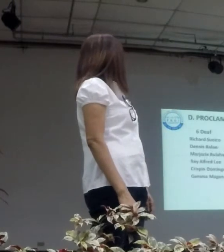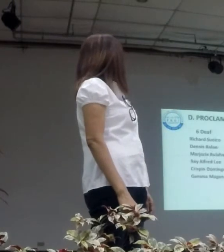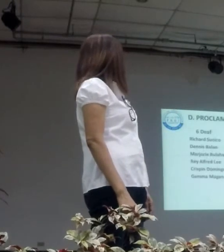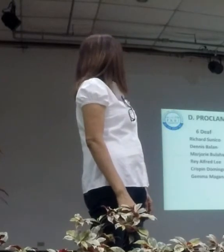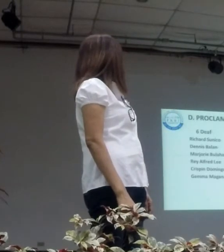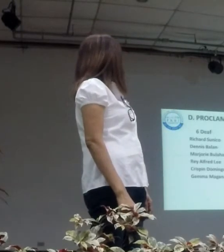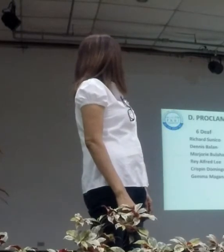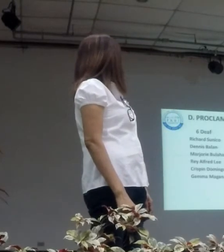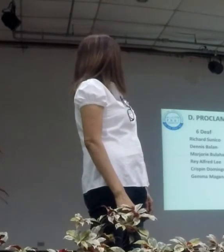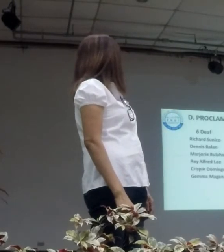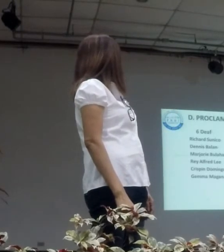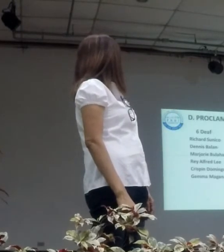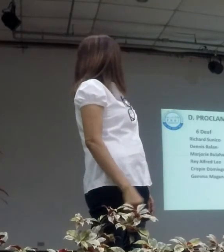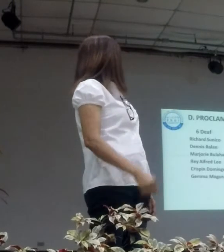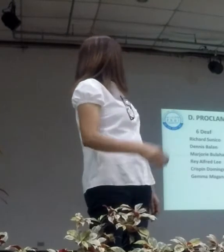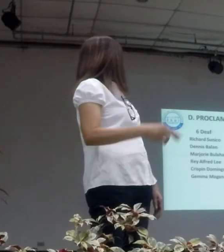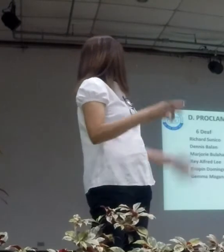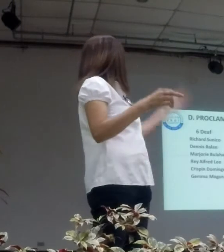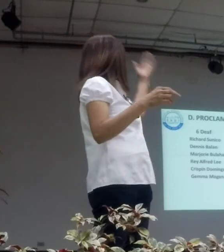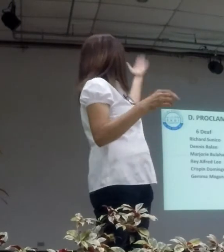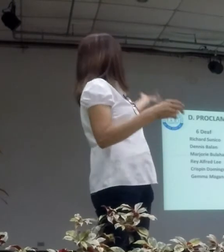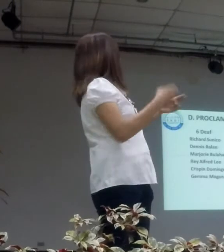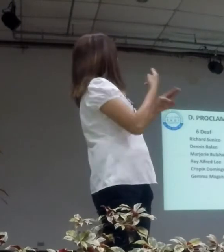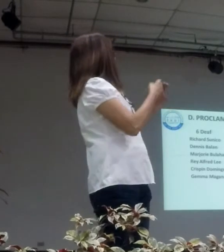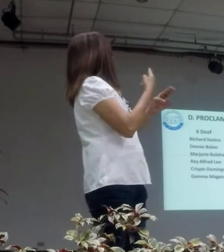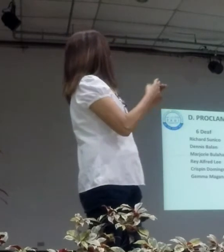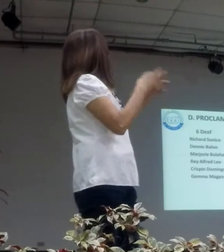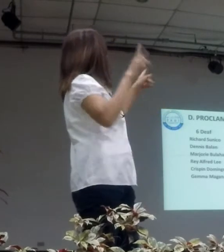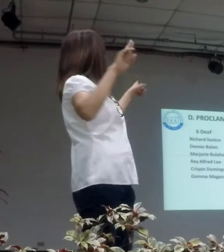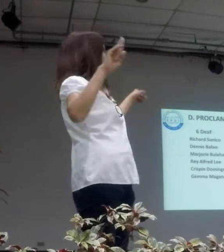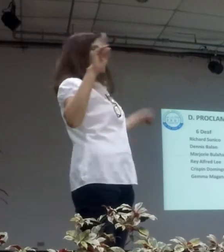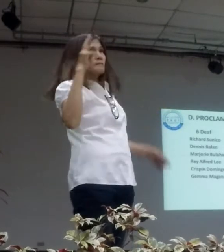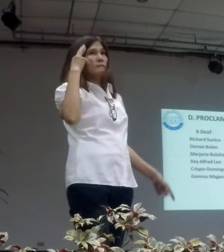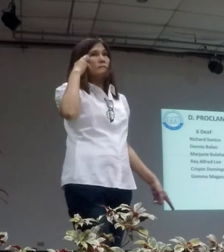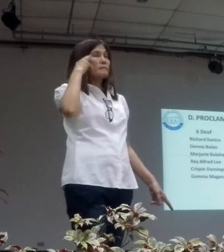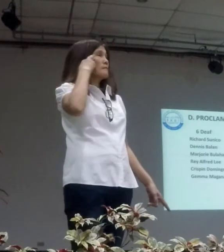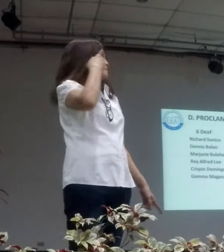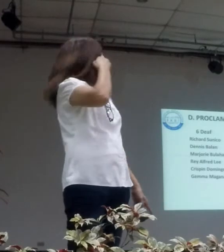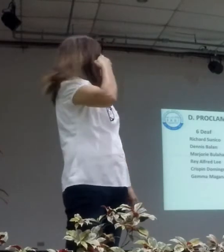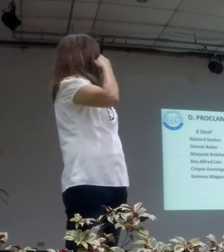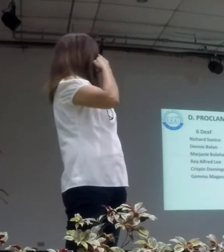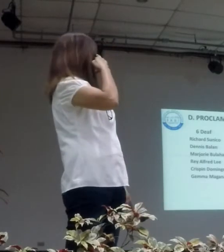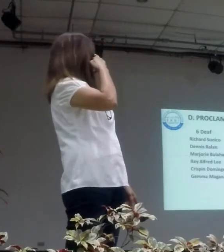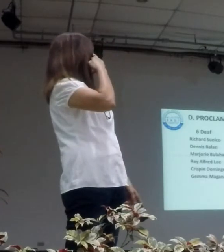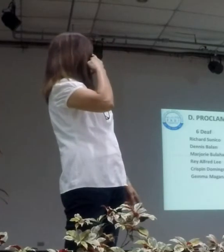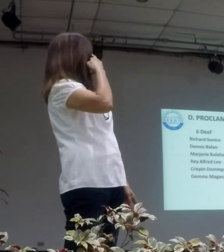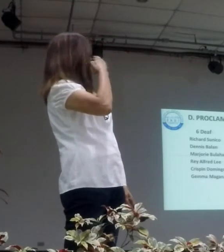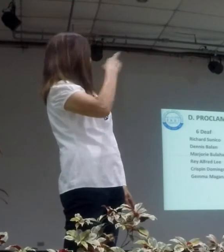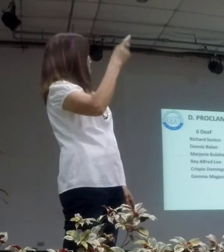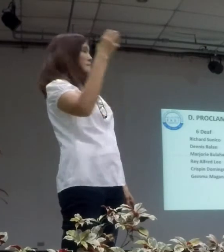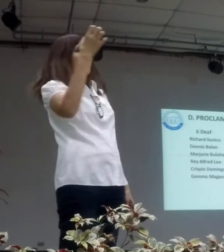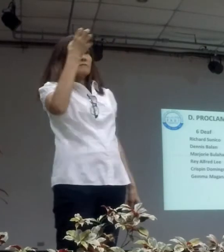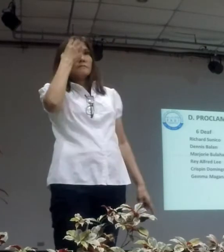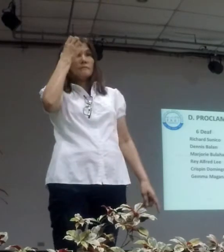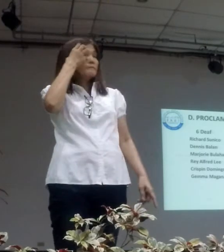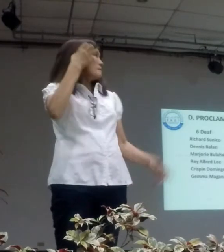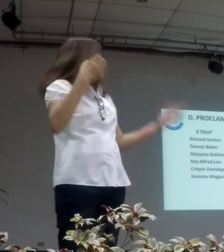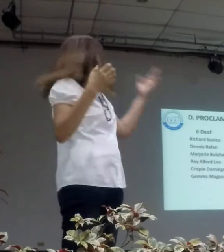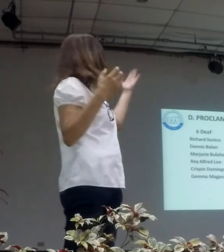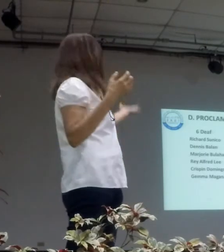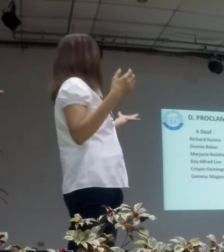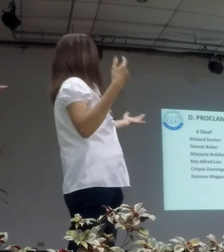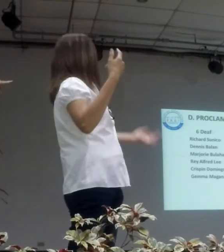we had Richard Sunigo, Dennis Balan, Marjorie, Ray Alfred Lee, Ismin Domingo, and